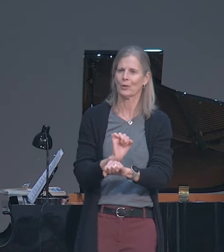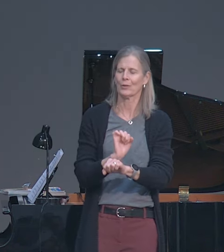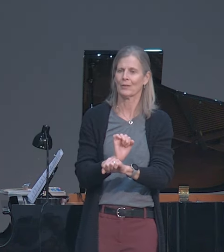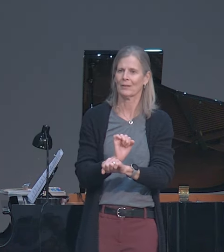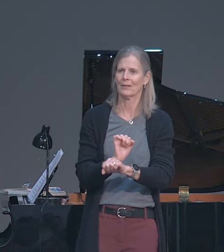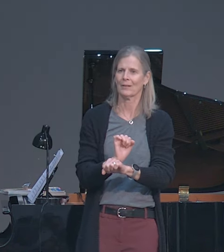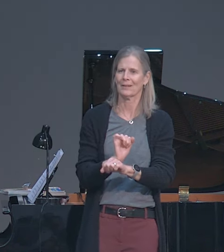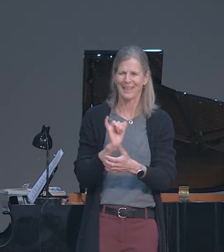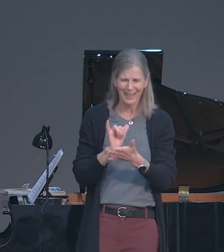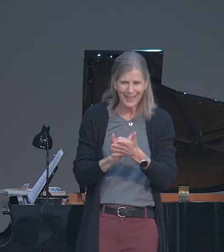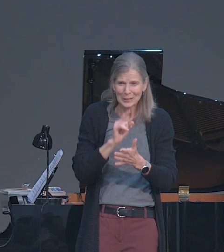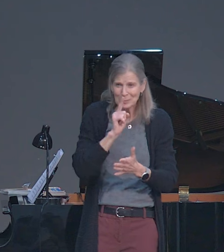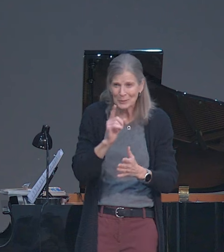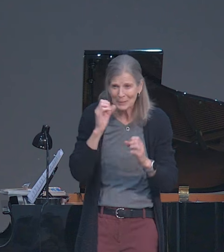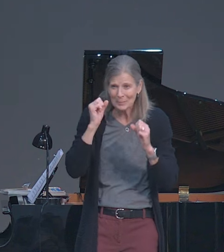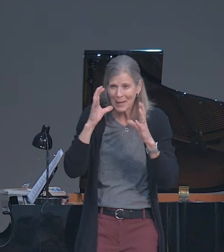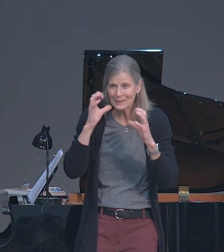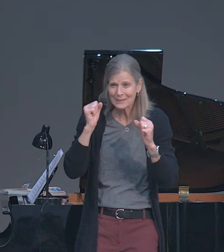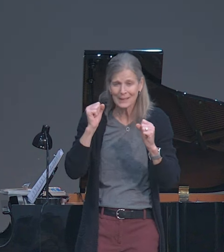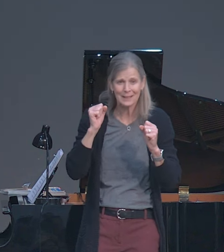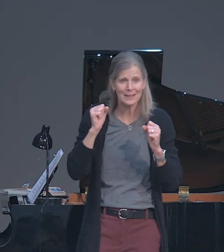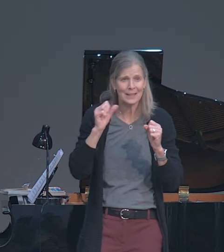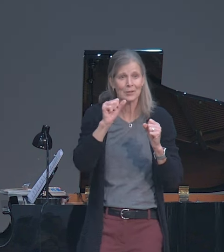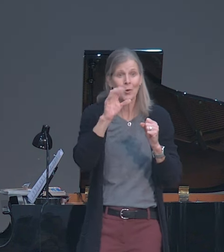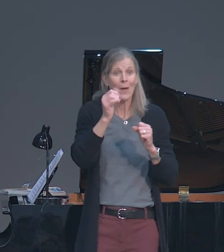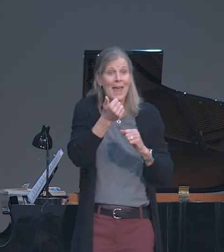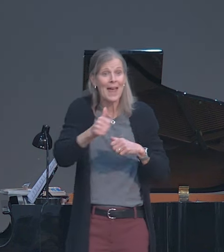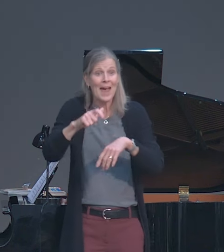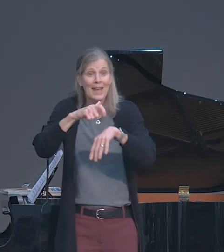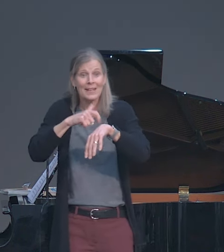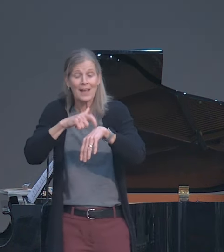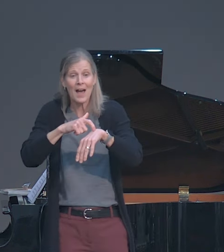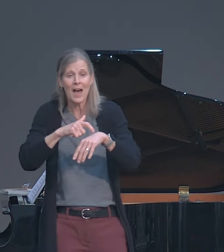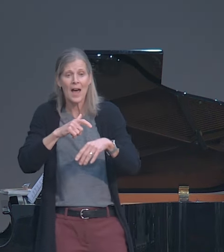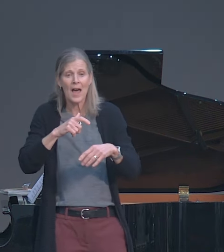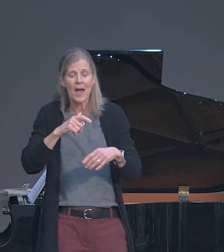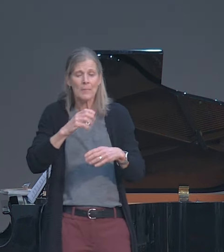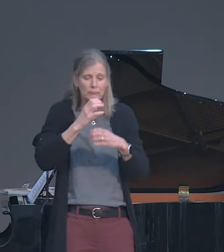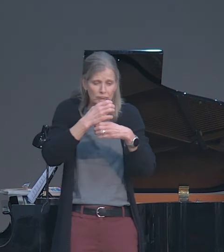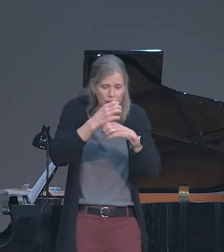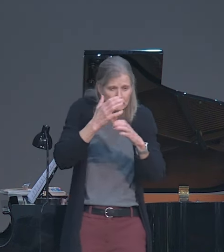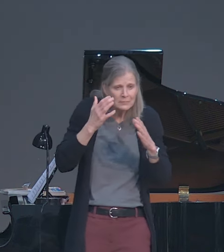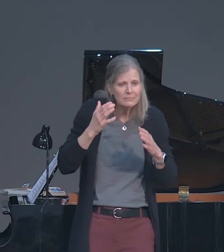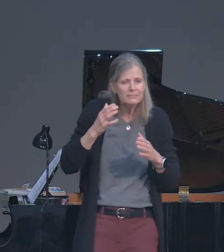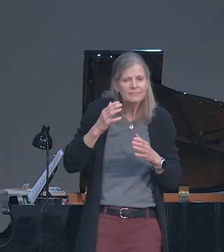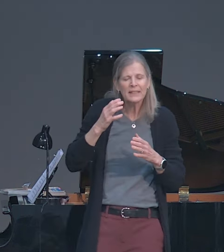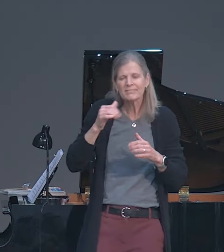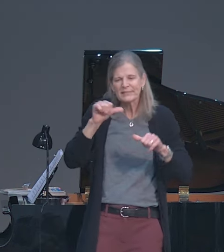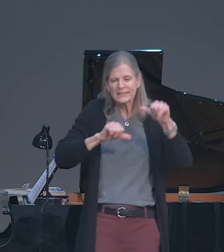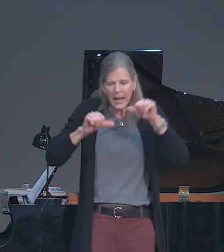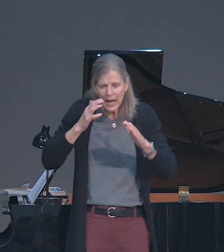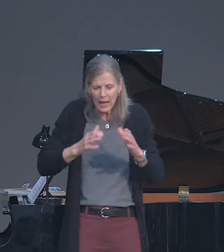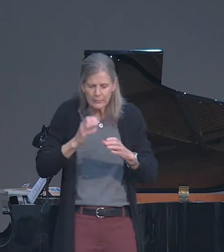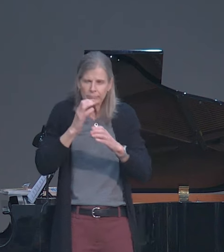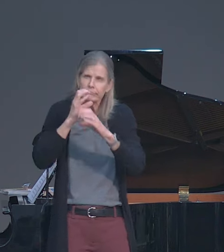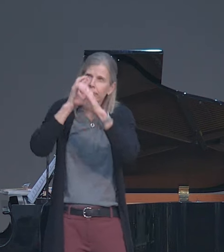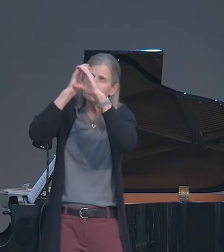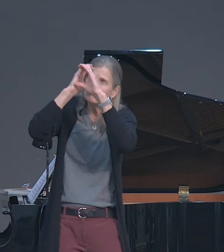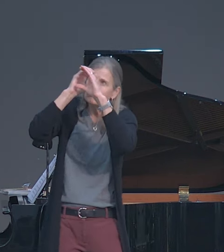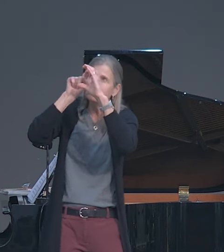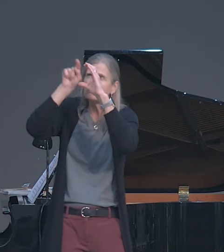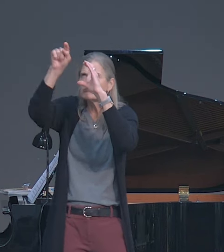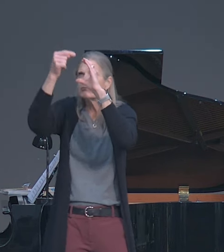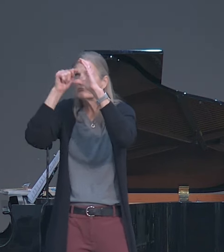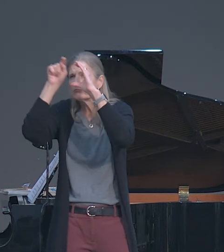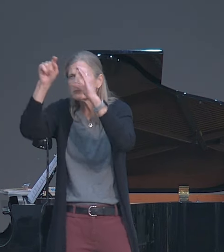That's pretty amazing. So anytime that an astronomer looks into a telescope or interprets